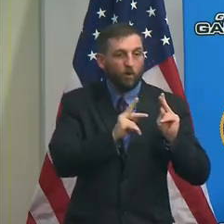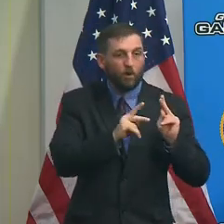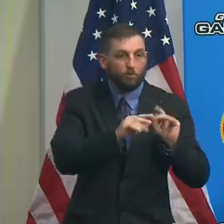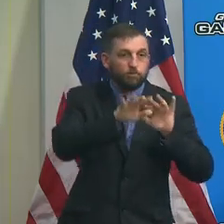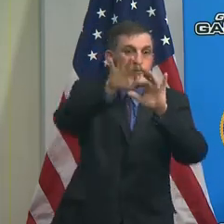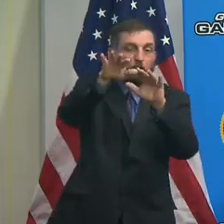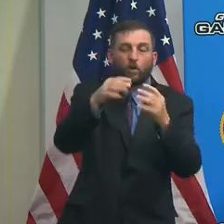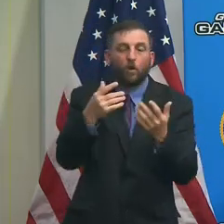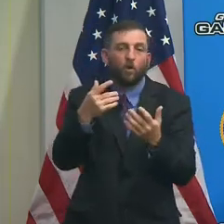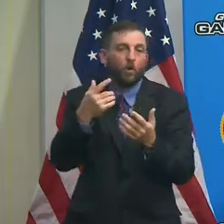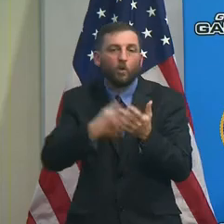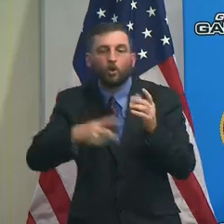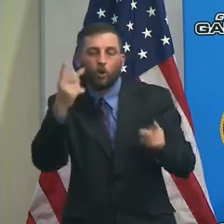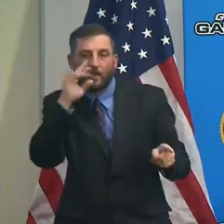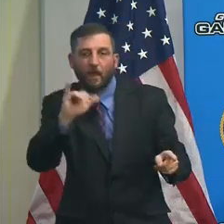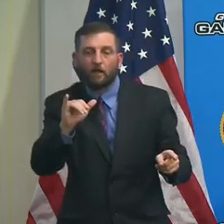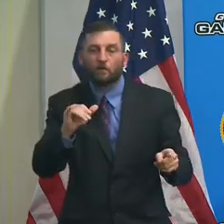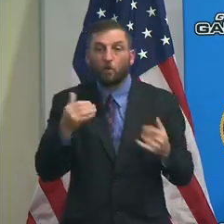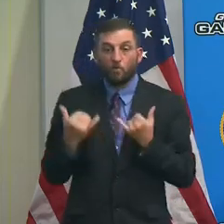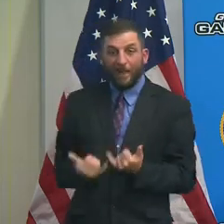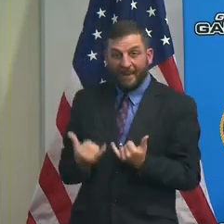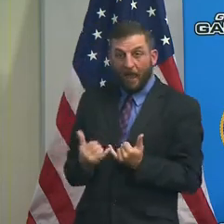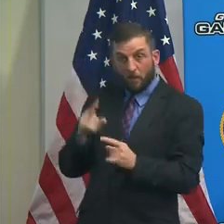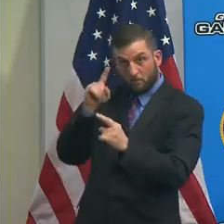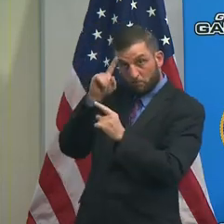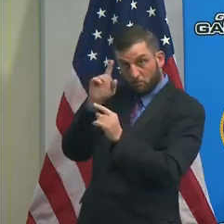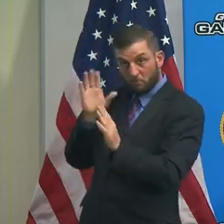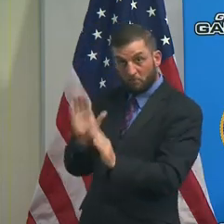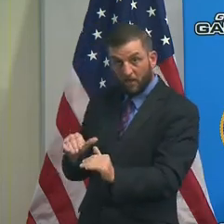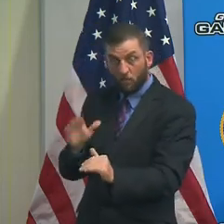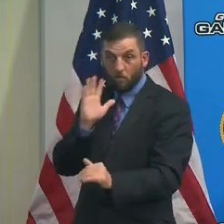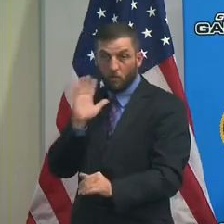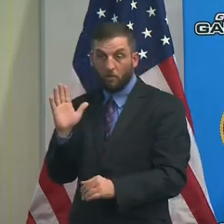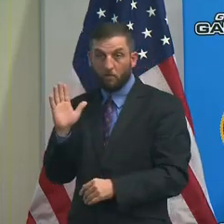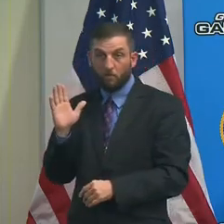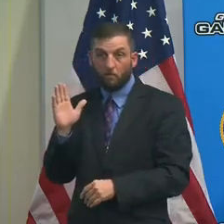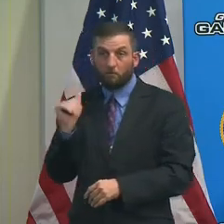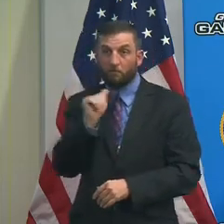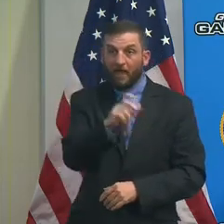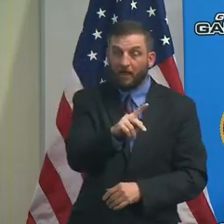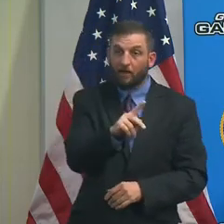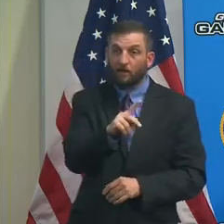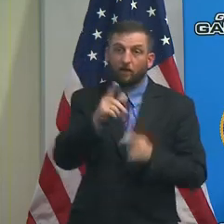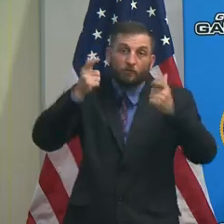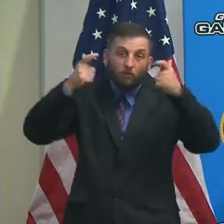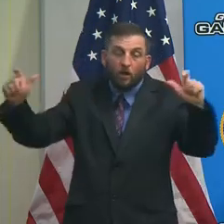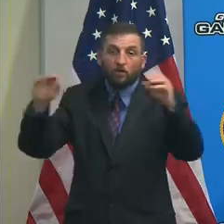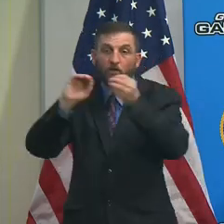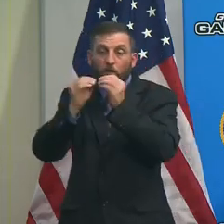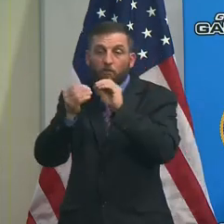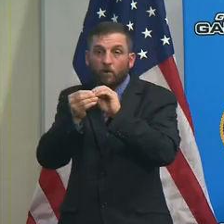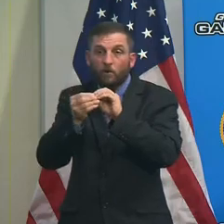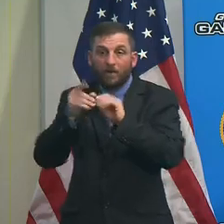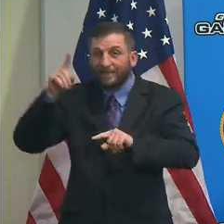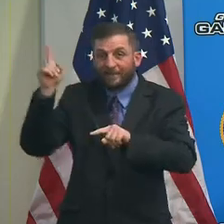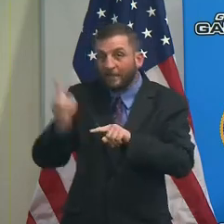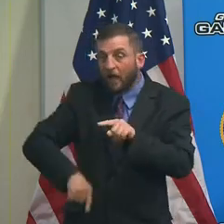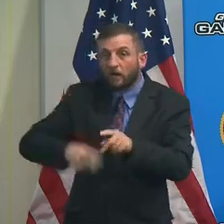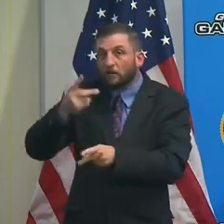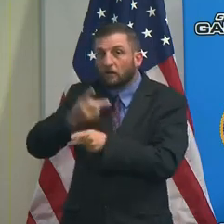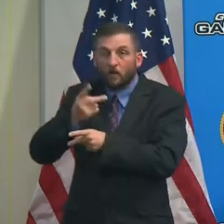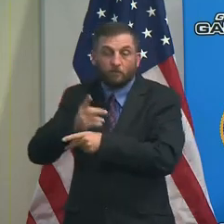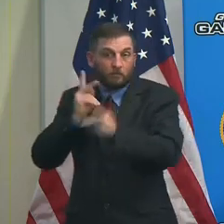like. We don't anticipate right now that we will get back to such a large number that we won't be able to house